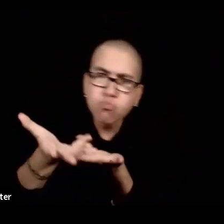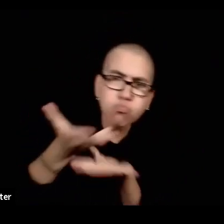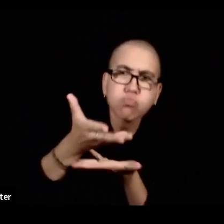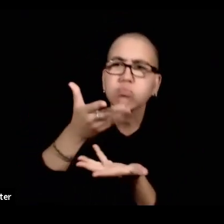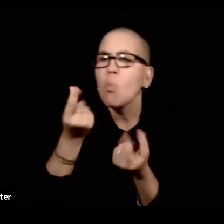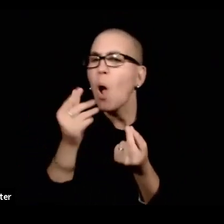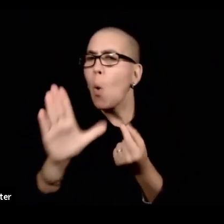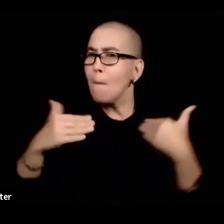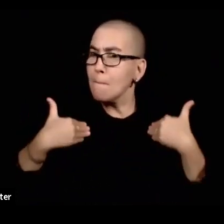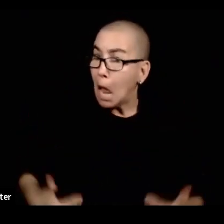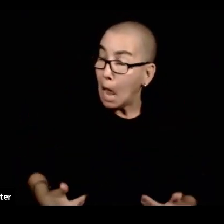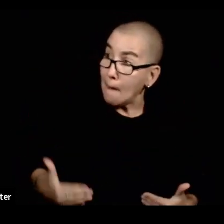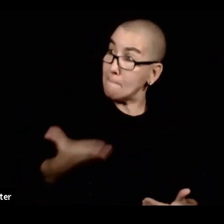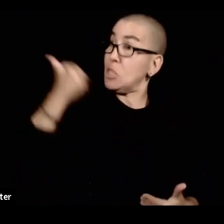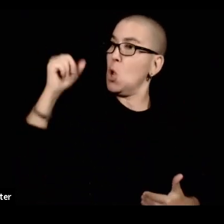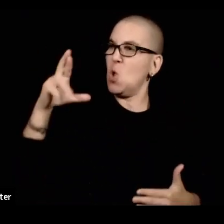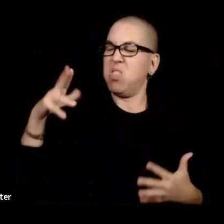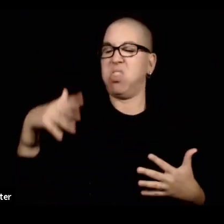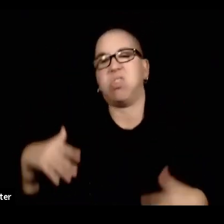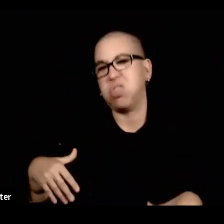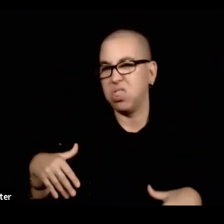to monitor those situations at all?